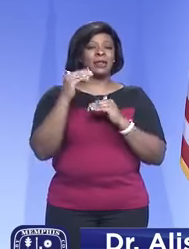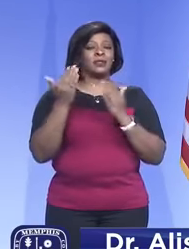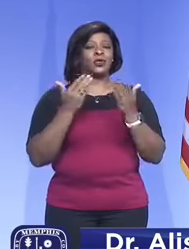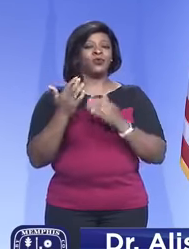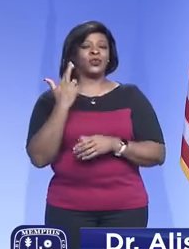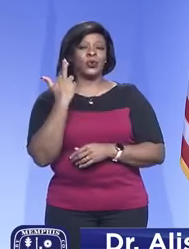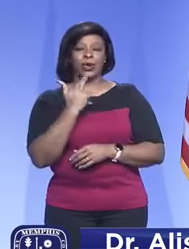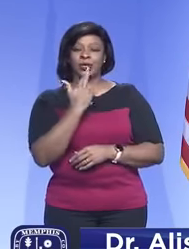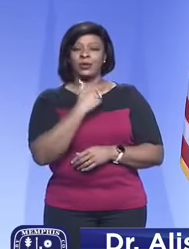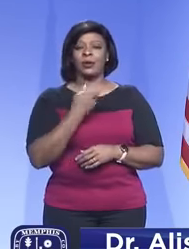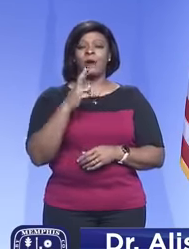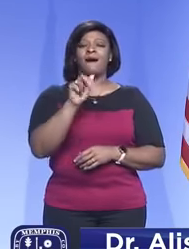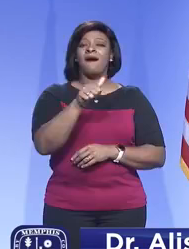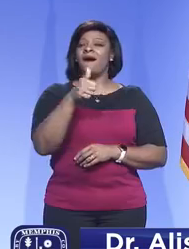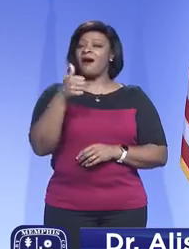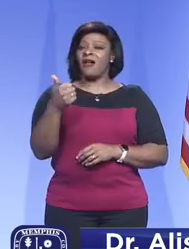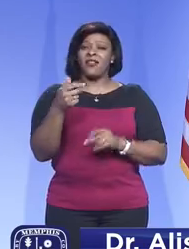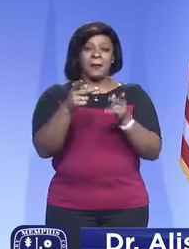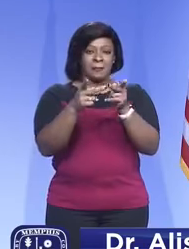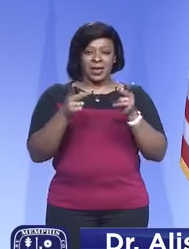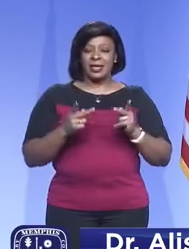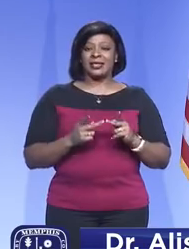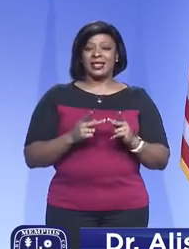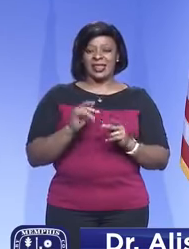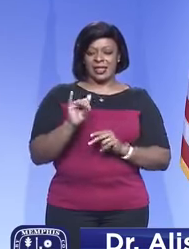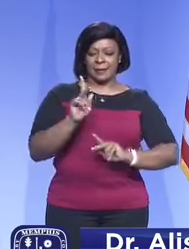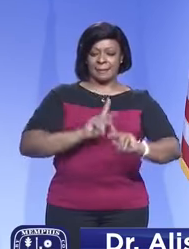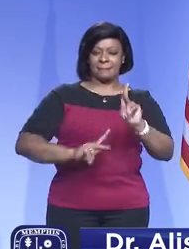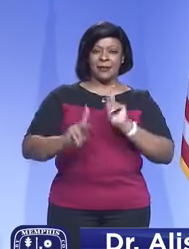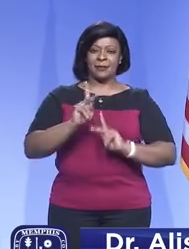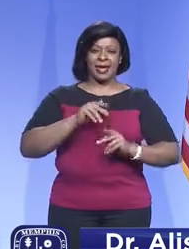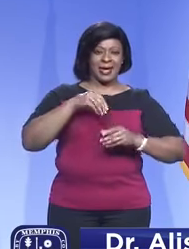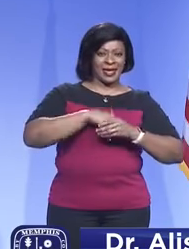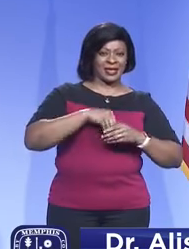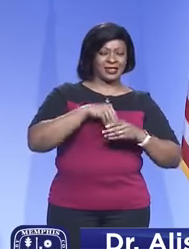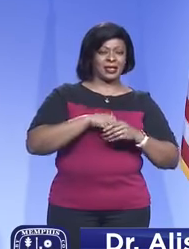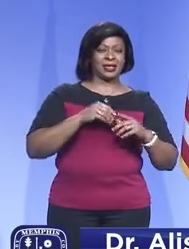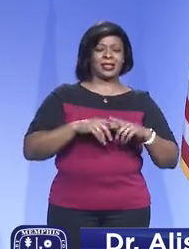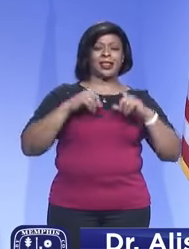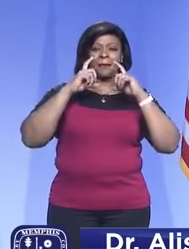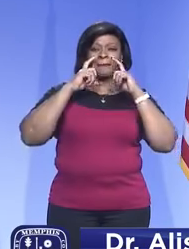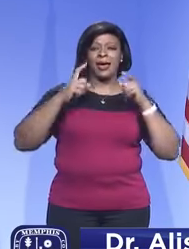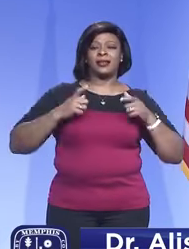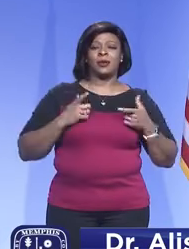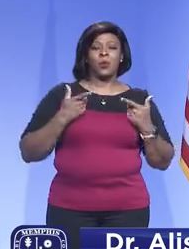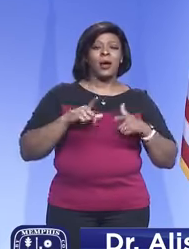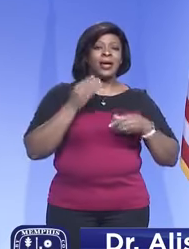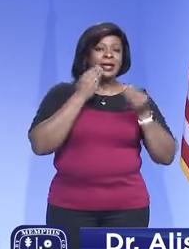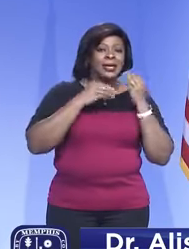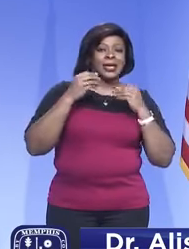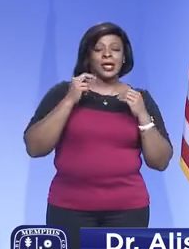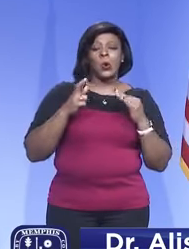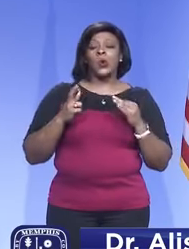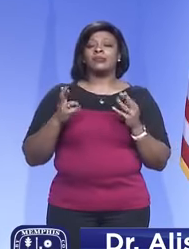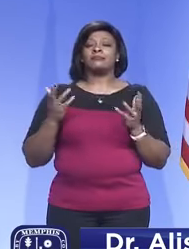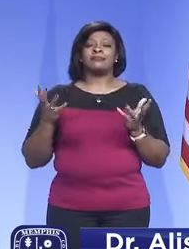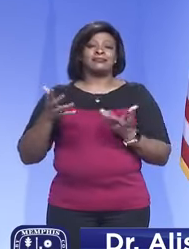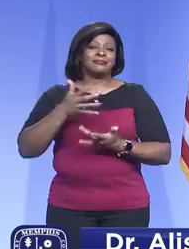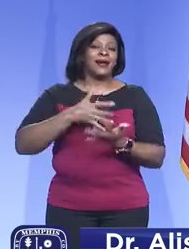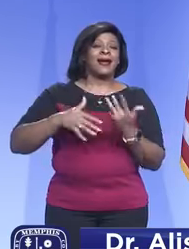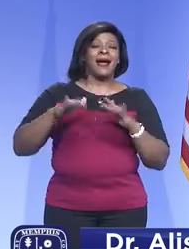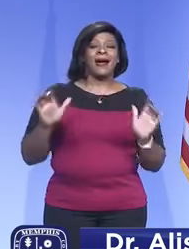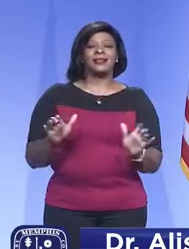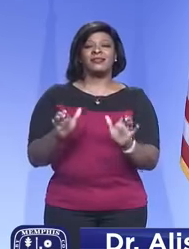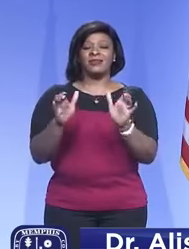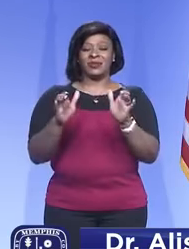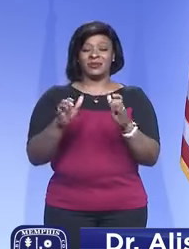service restaurants, or other places that people are indoors and taking their mask off, whether to eat or engage in activity, are